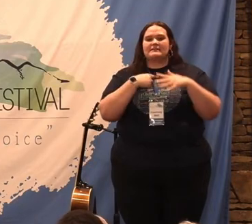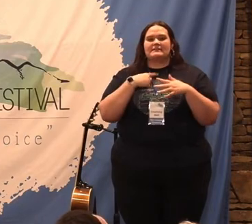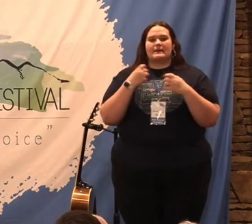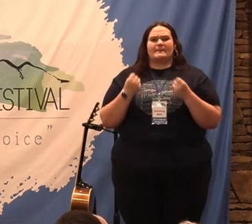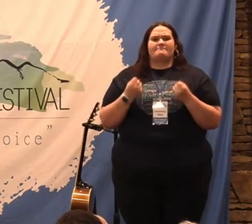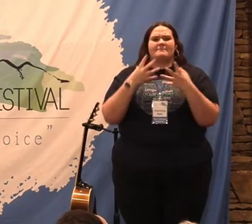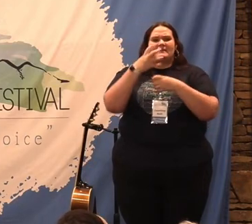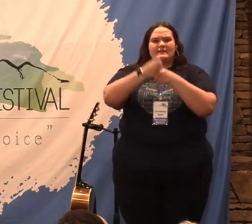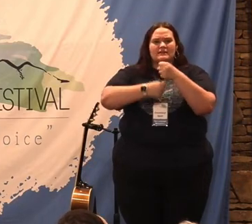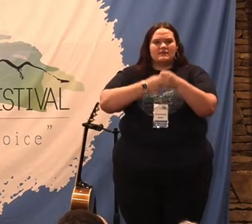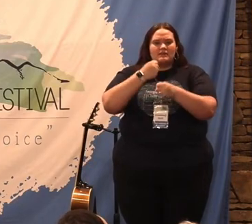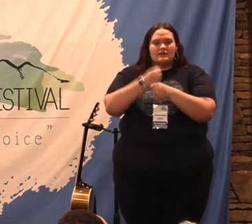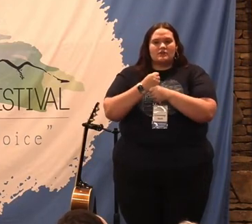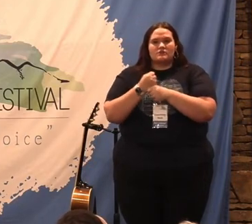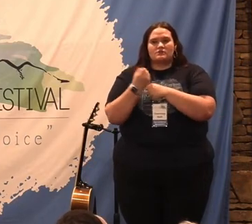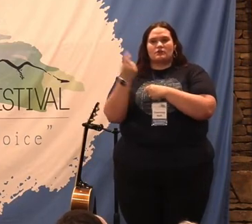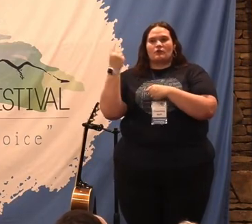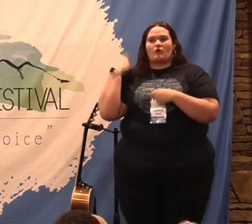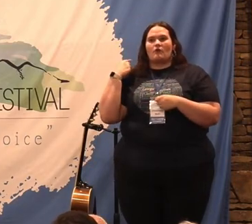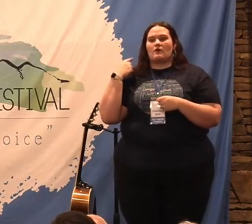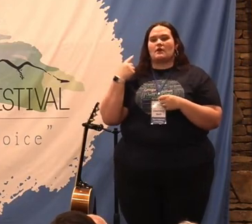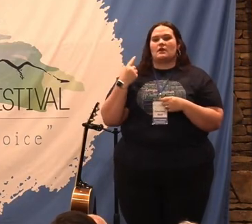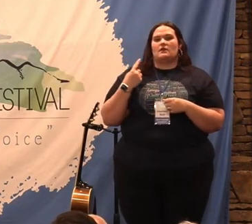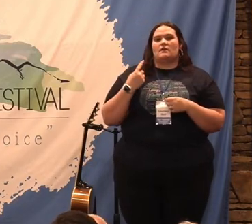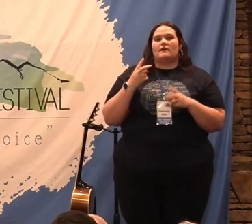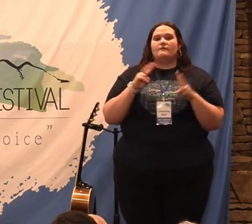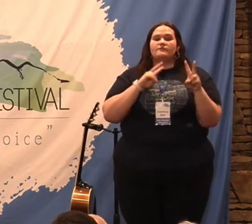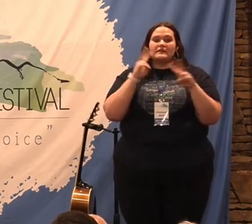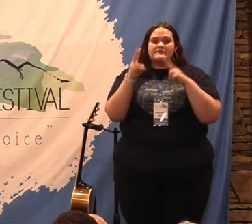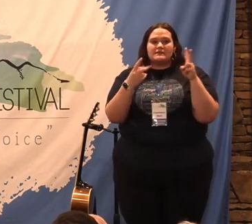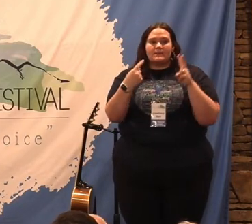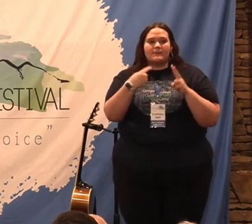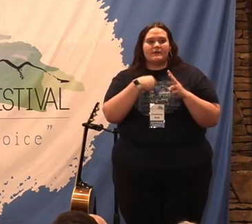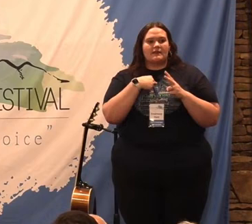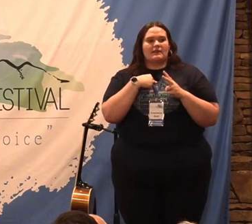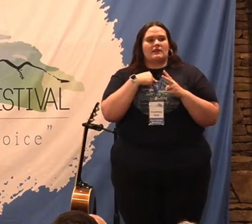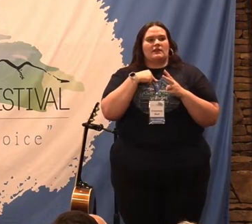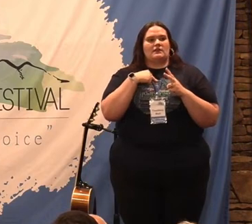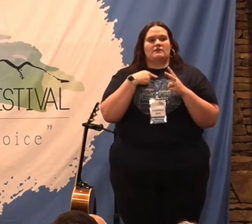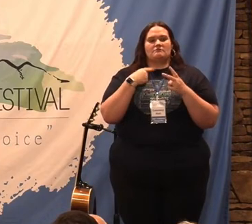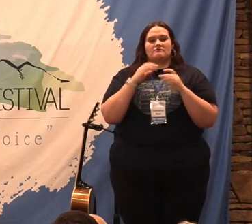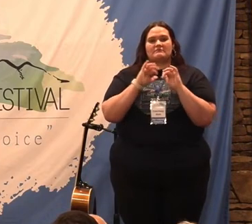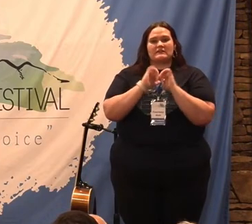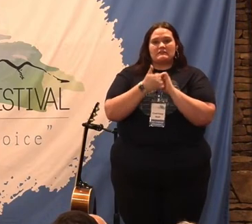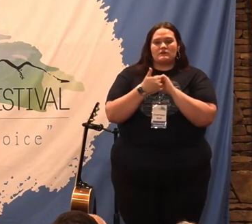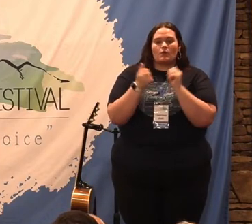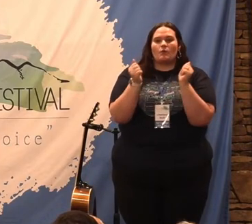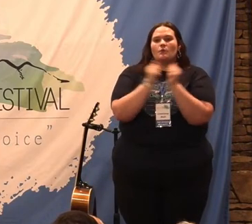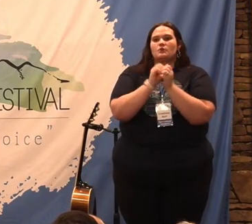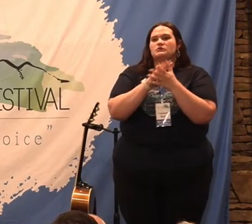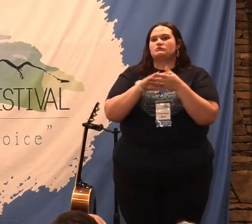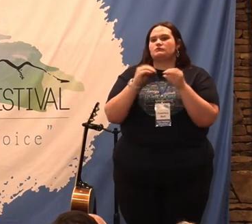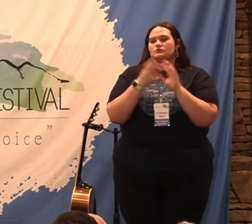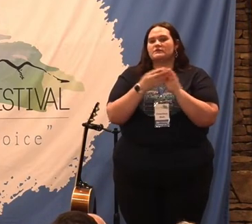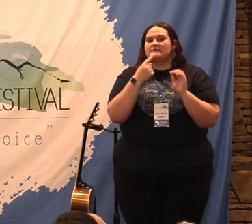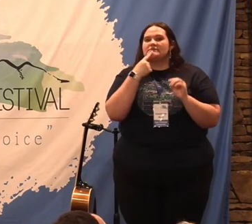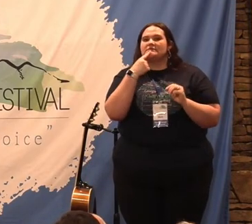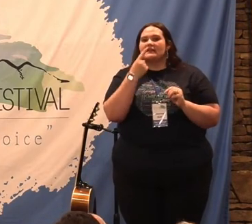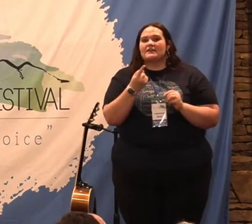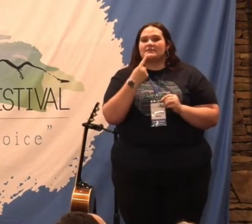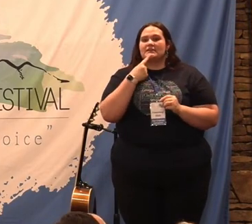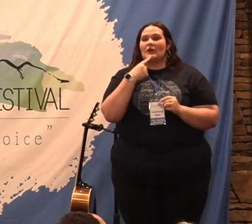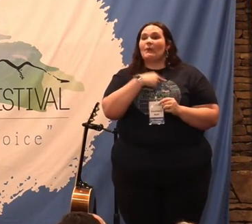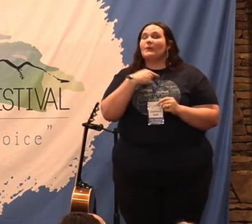in a row, and visited me in the form of the Muse of Storytelling and said, we want to be in